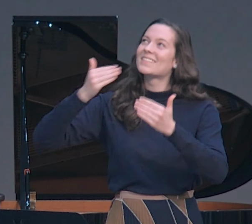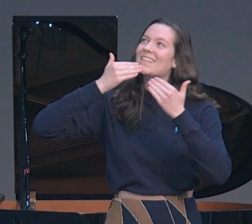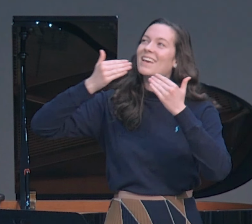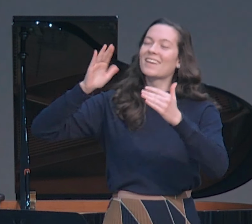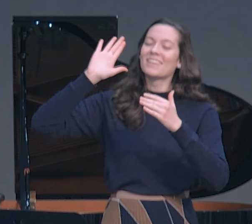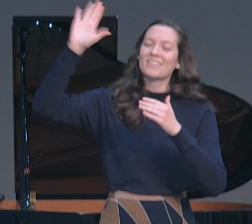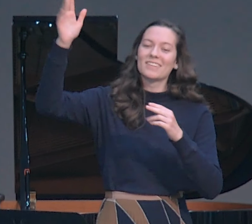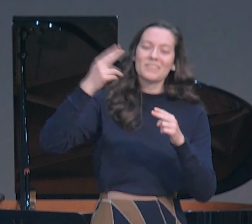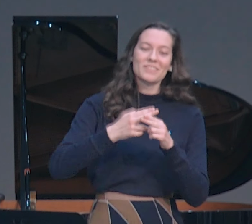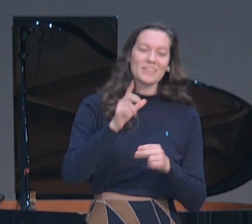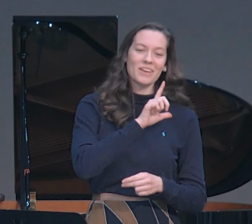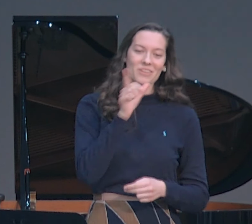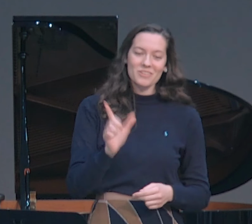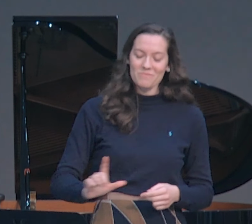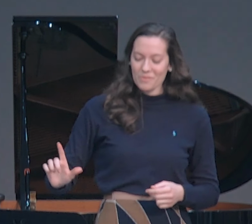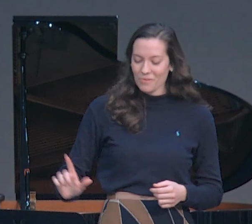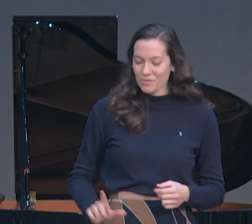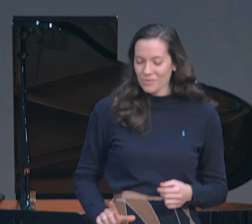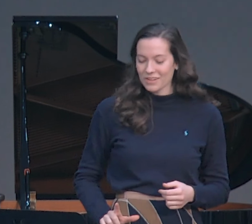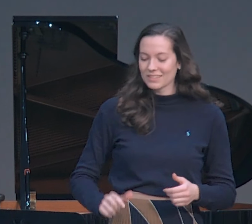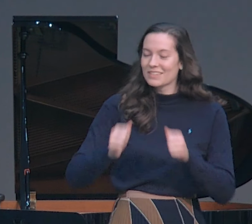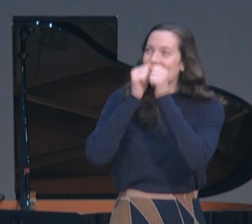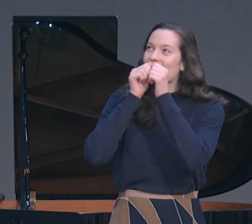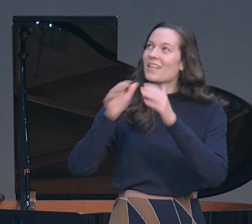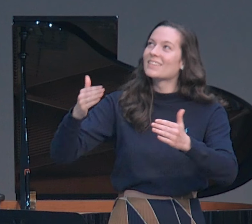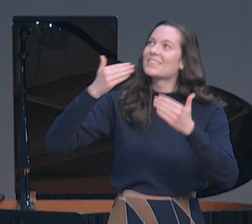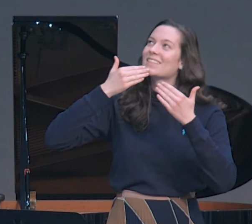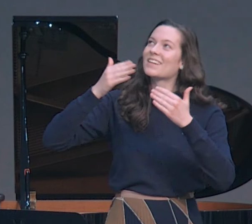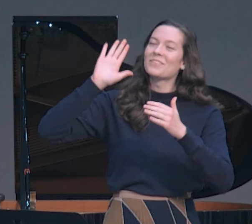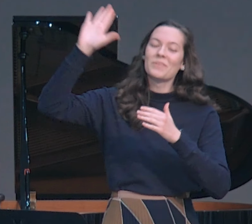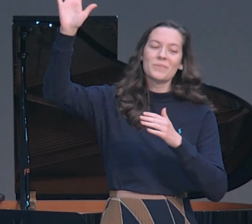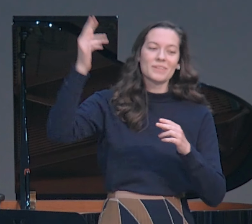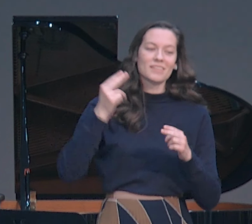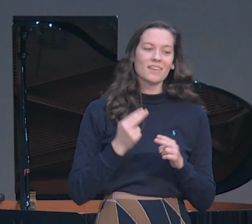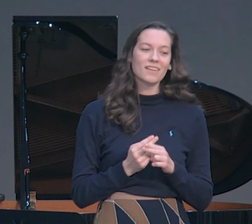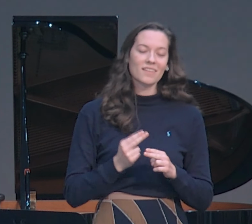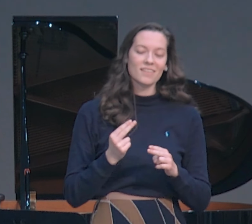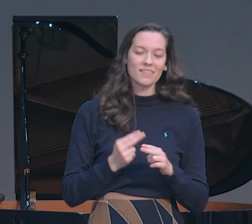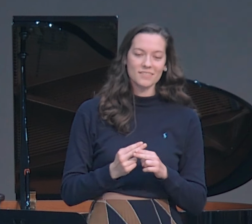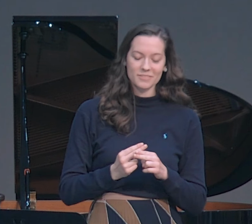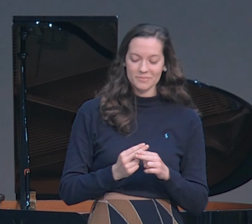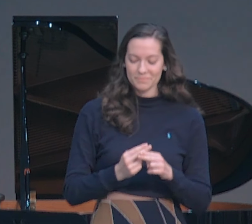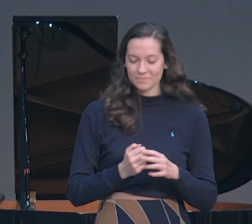the name of the Lord, blessed be your